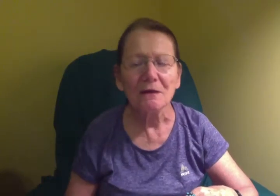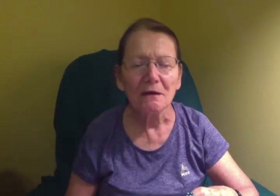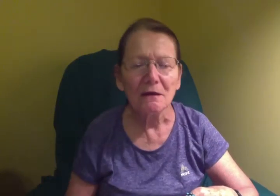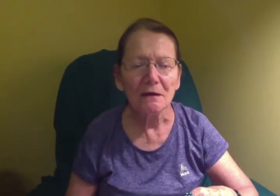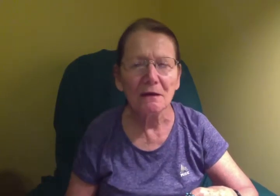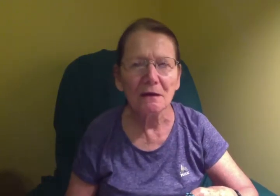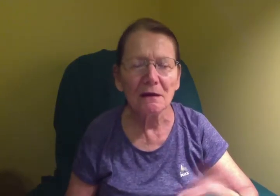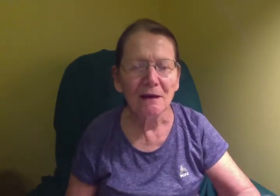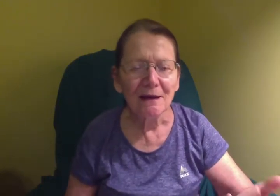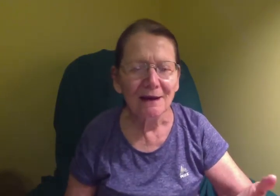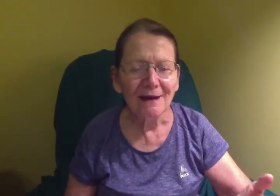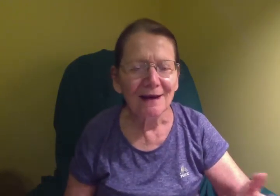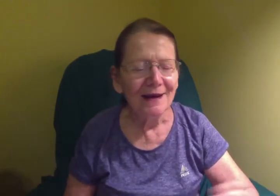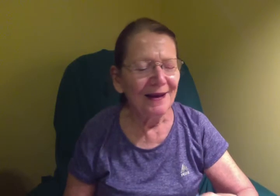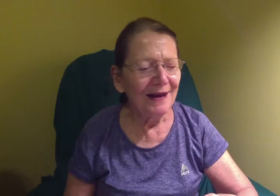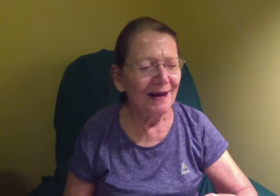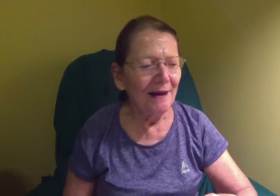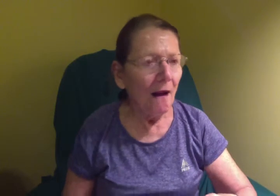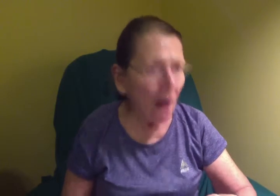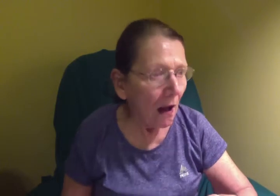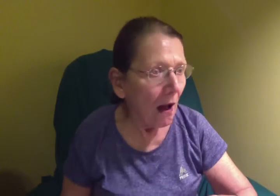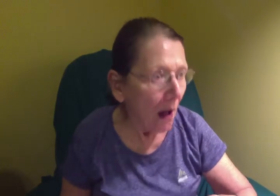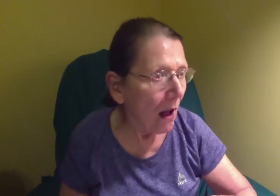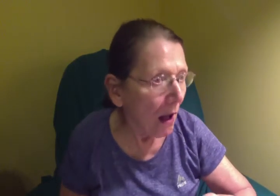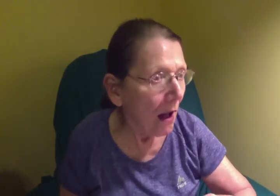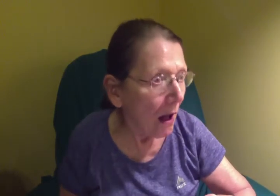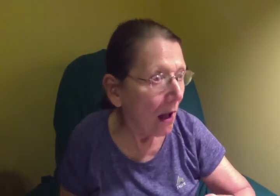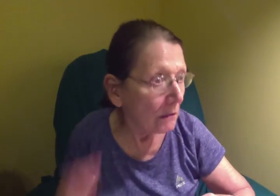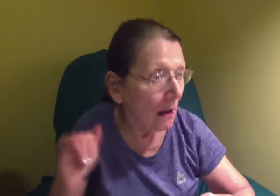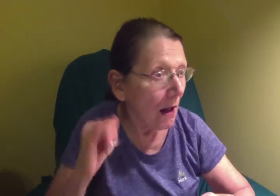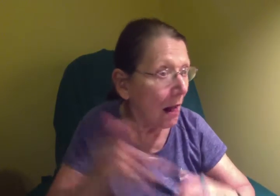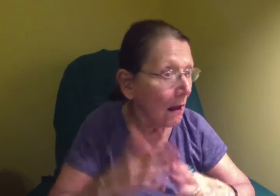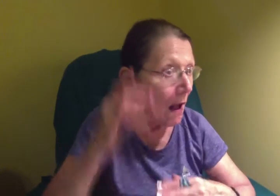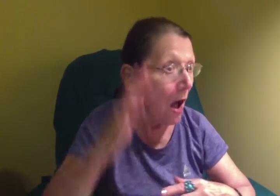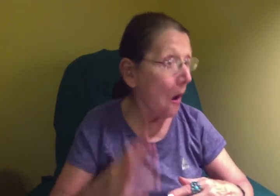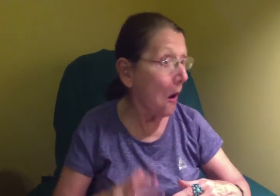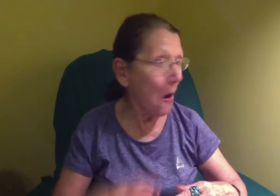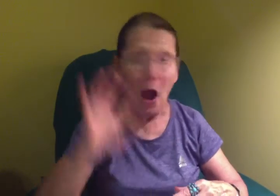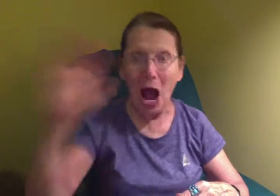do. Oh my.